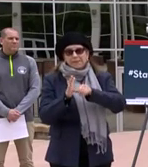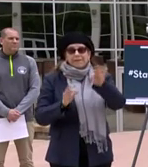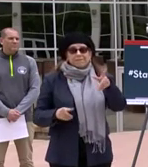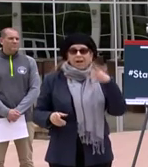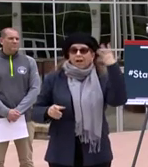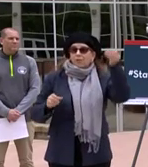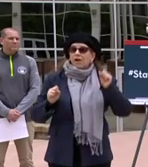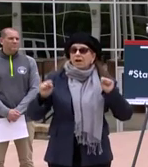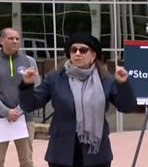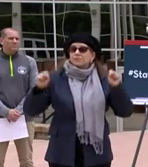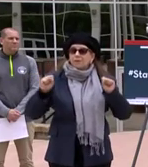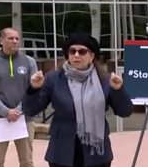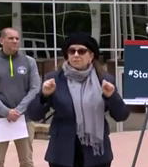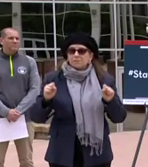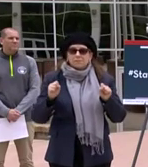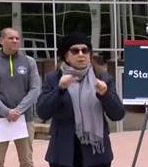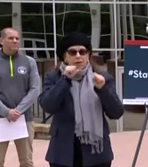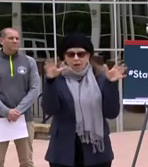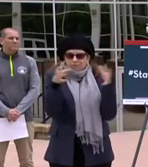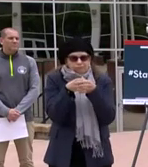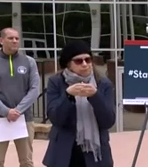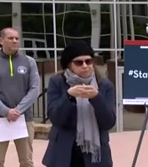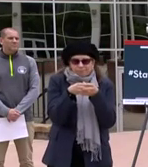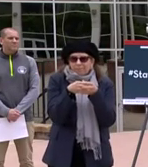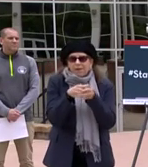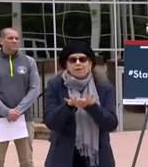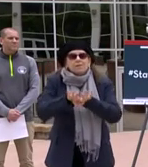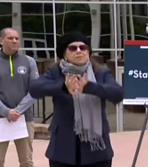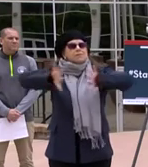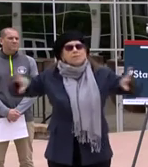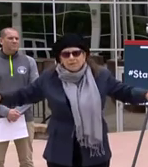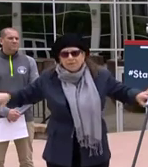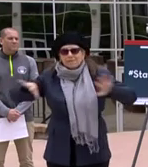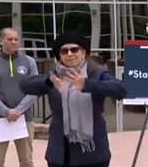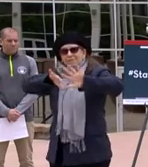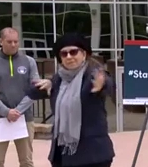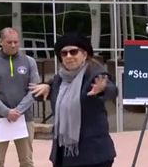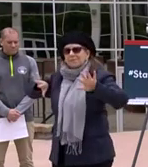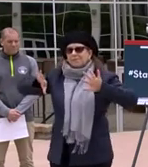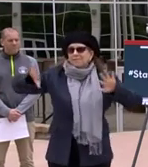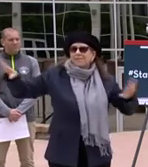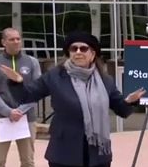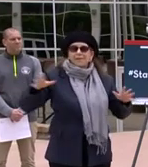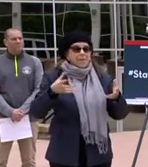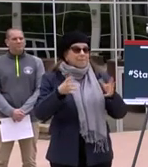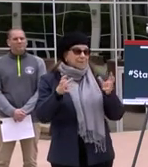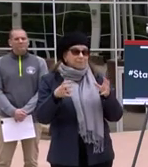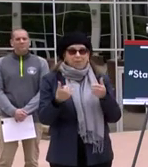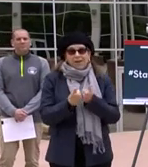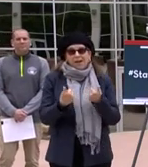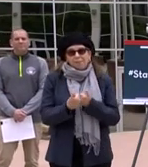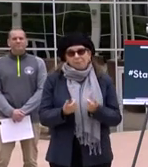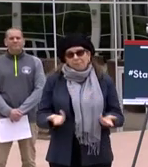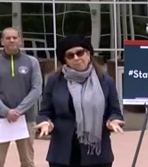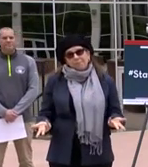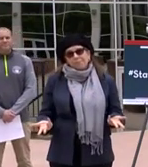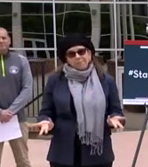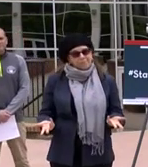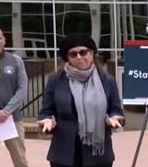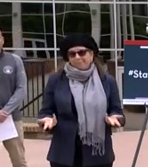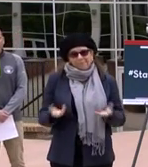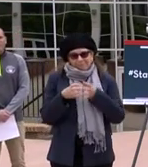social distancing requirements. Talk about basketball games one day last week. Would that be something that